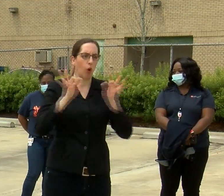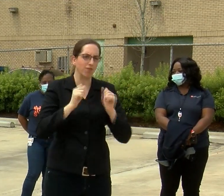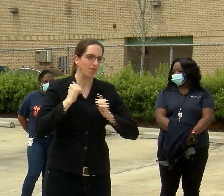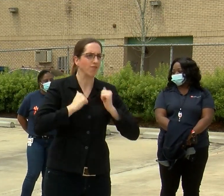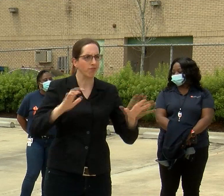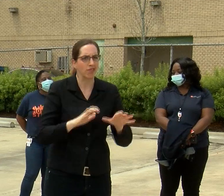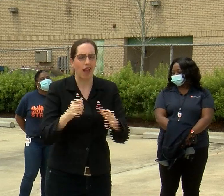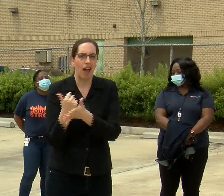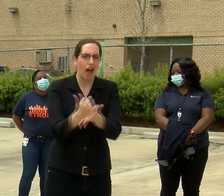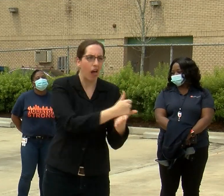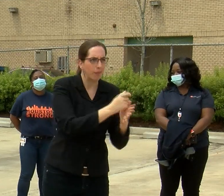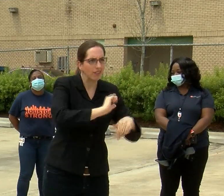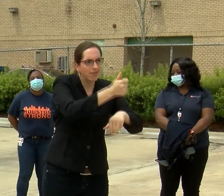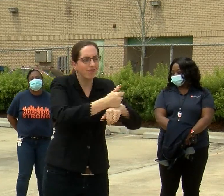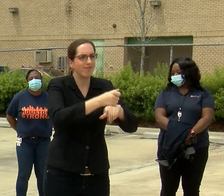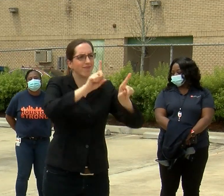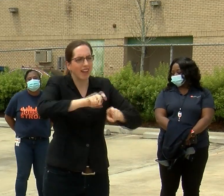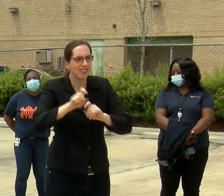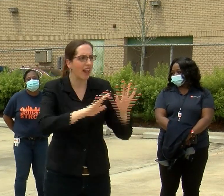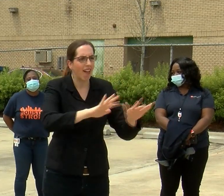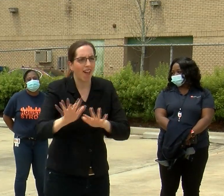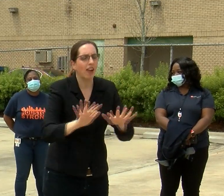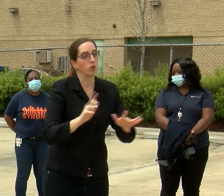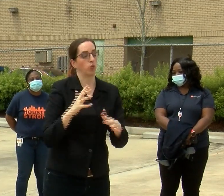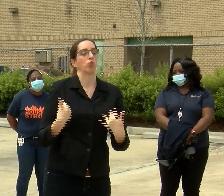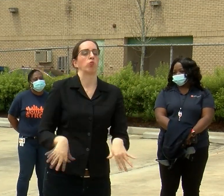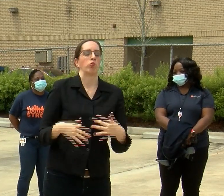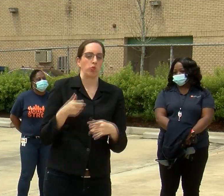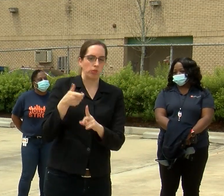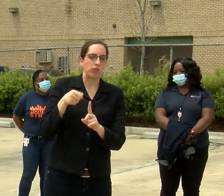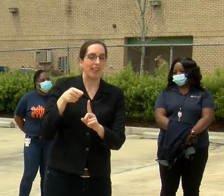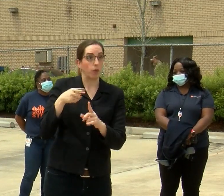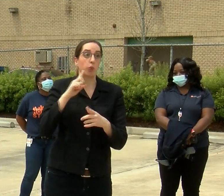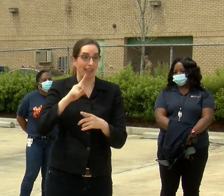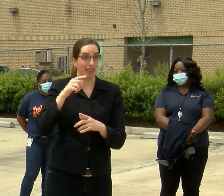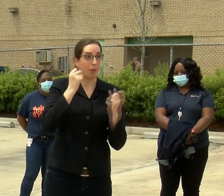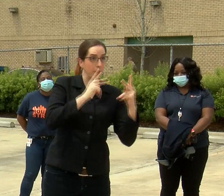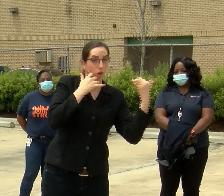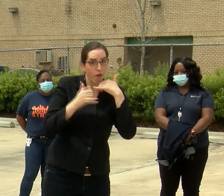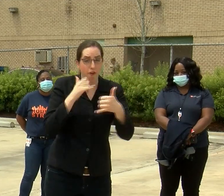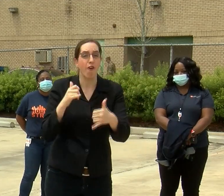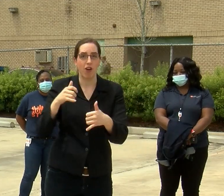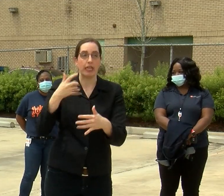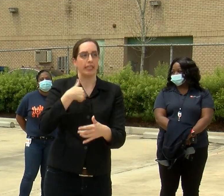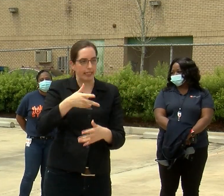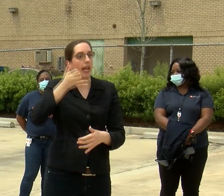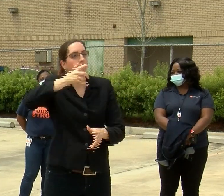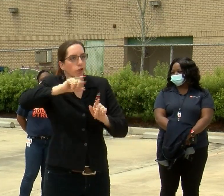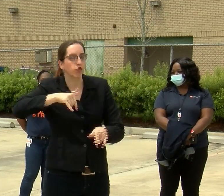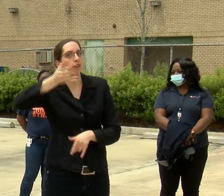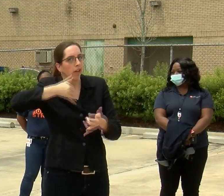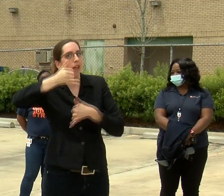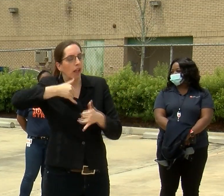to facilitate these testing sites. And again, he's gotten a lot of those calls in Texas as well. So